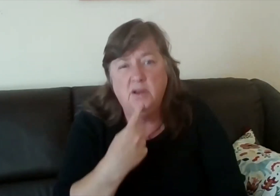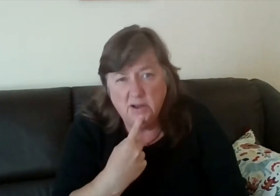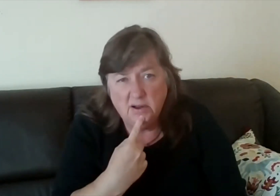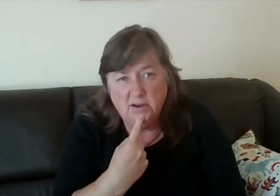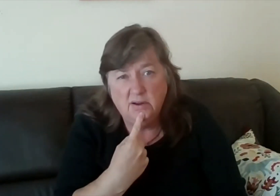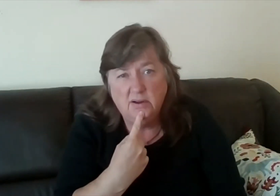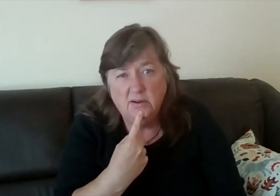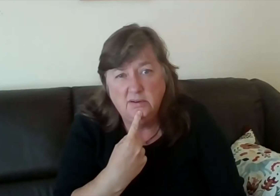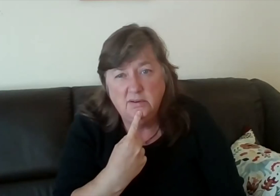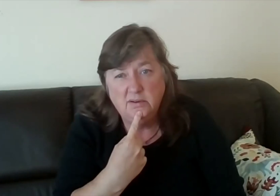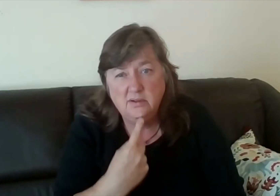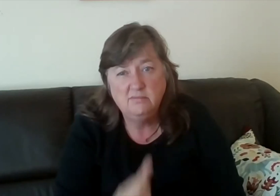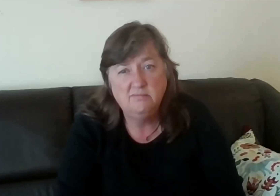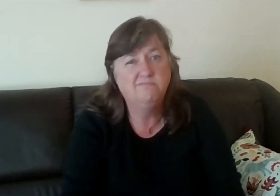Oh.